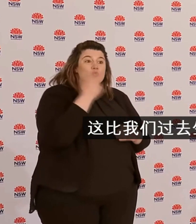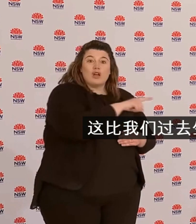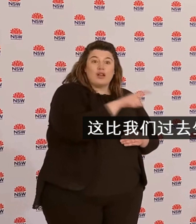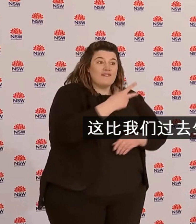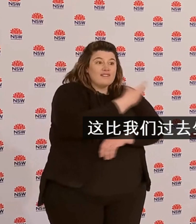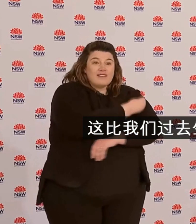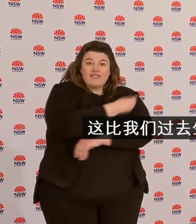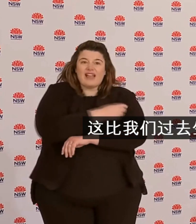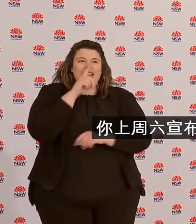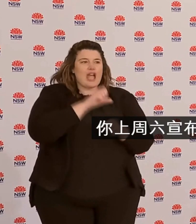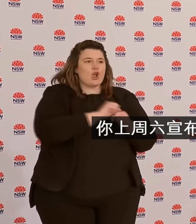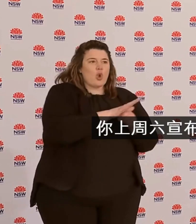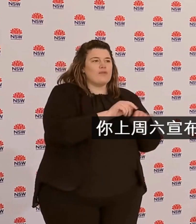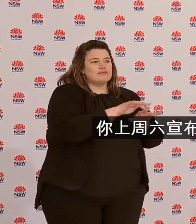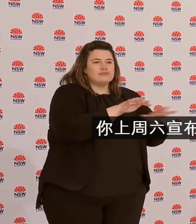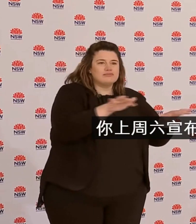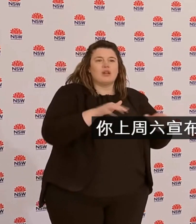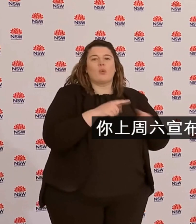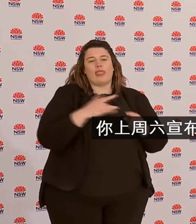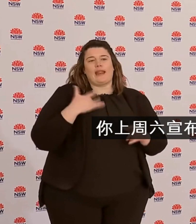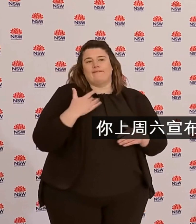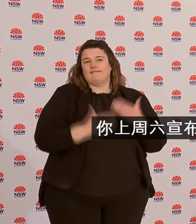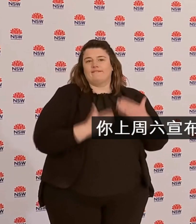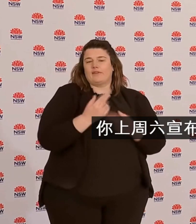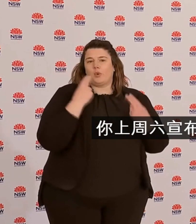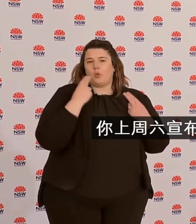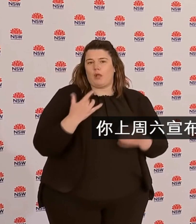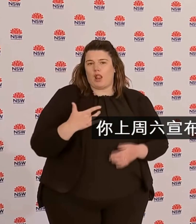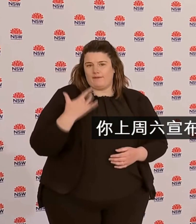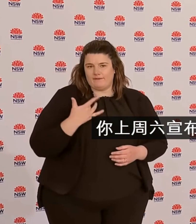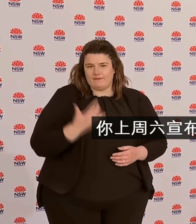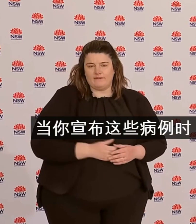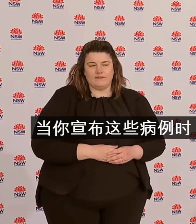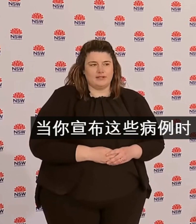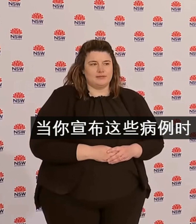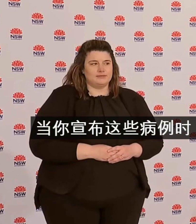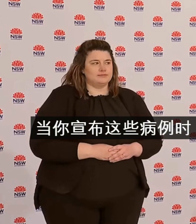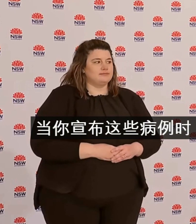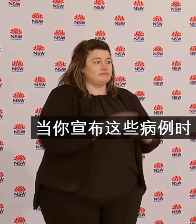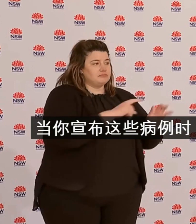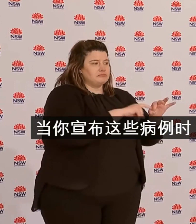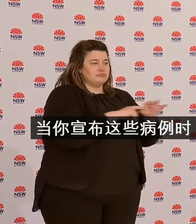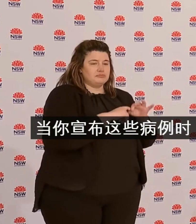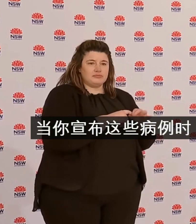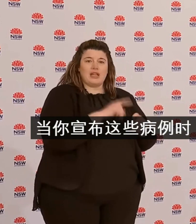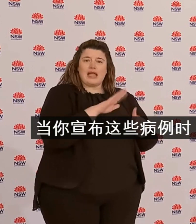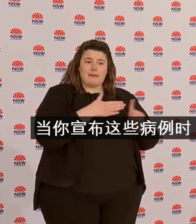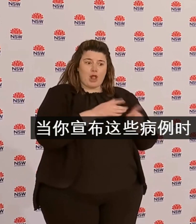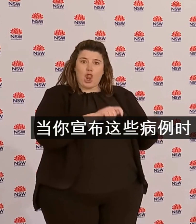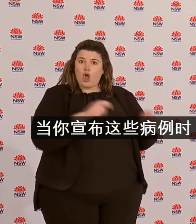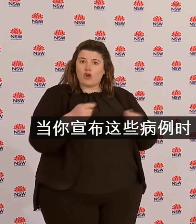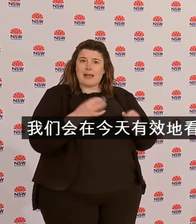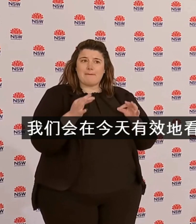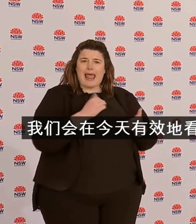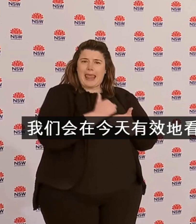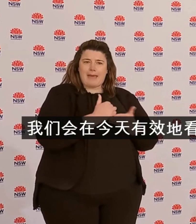what we've lived in the past. Premier, the measures that you announced last Saturday, they were designed to bring the number of cases, infections in the community down. When you